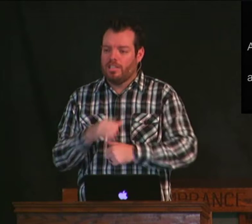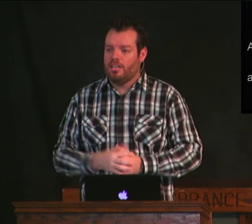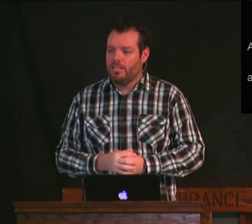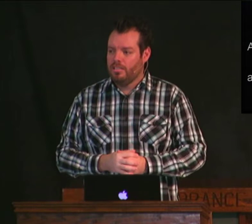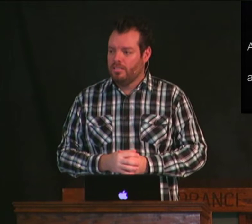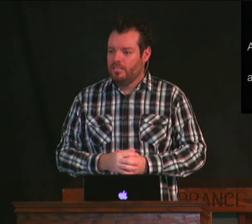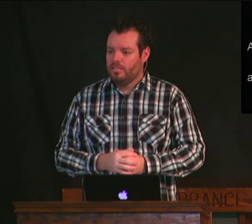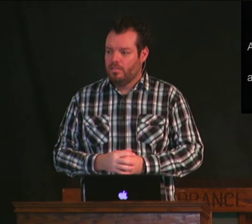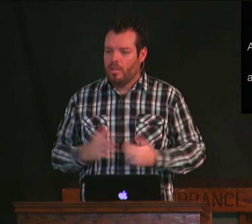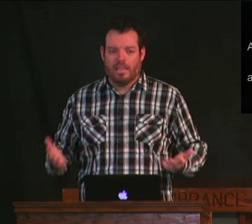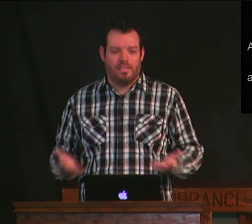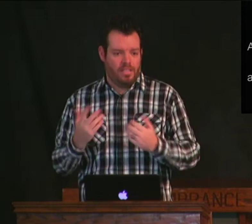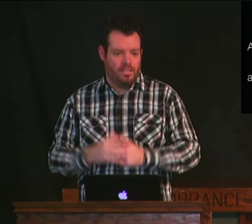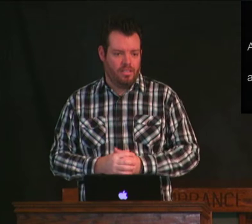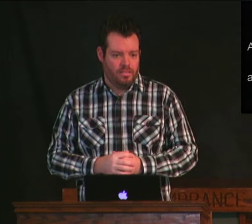other, we get lifted.